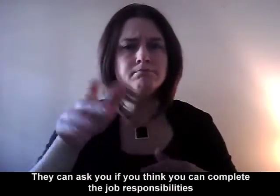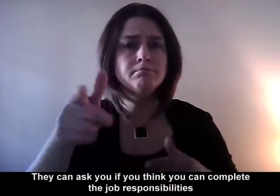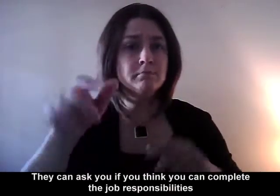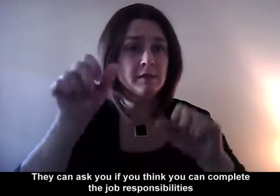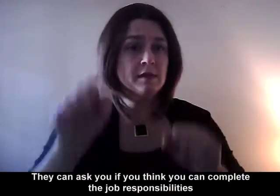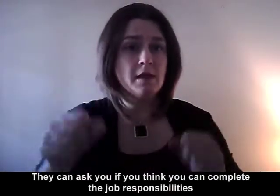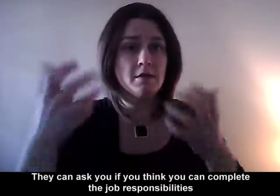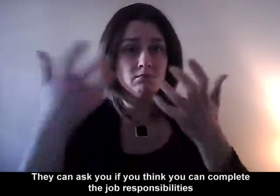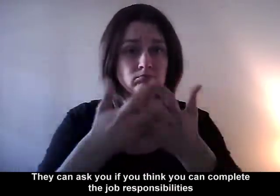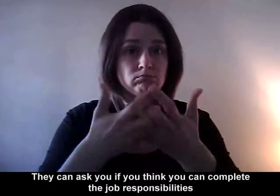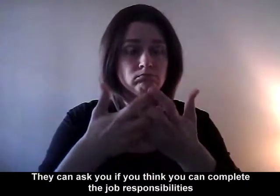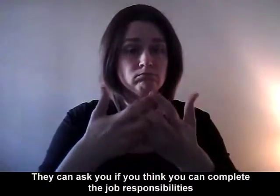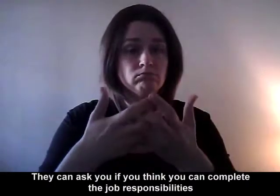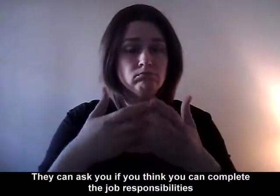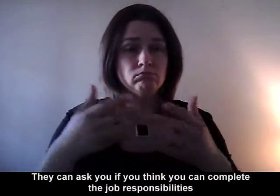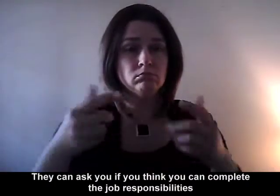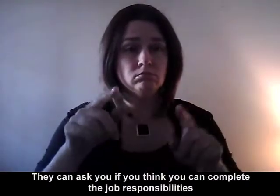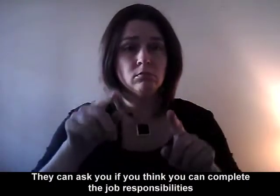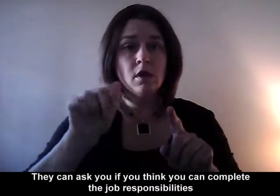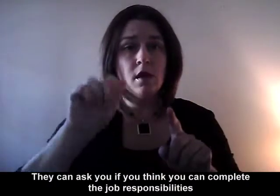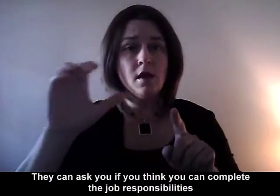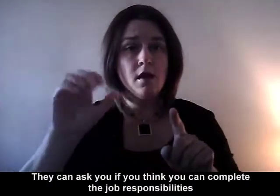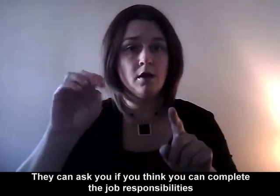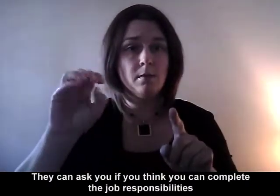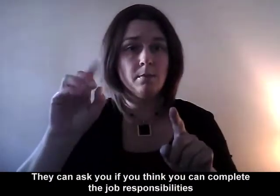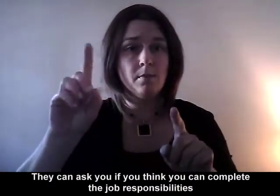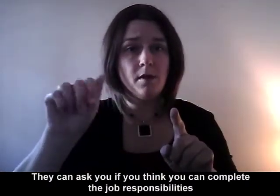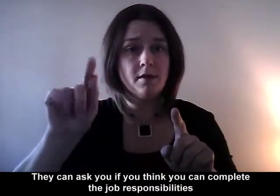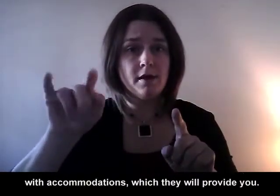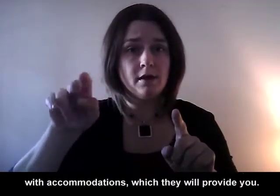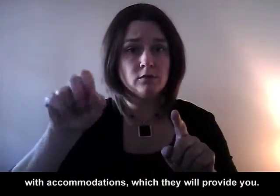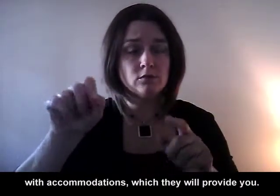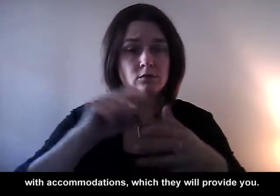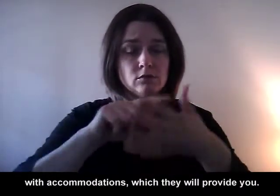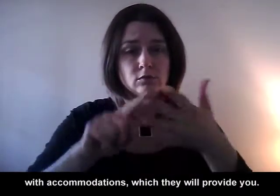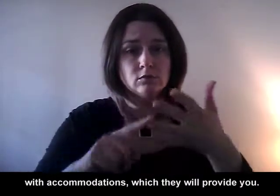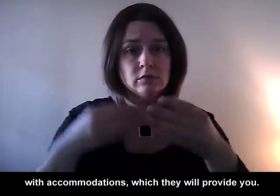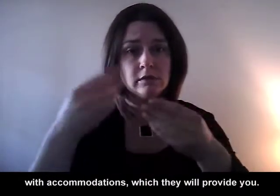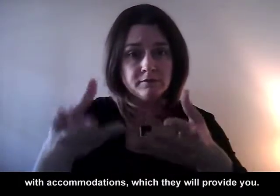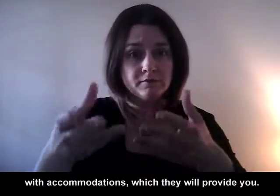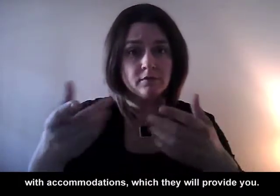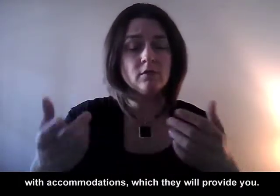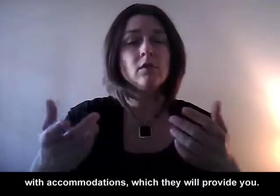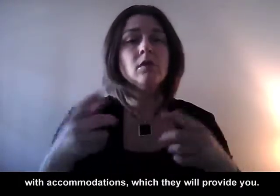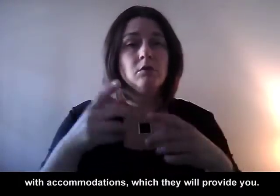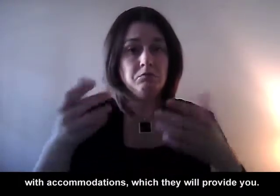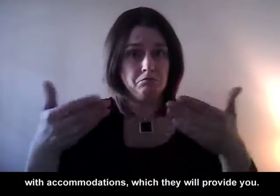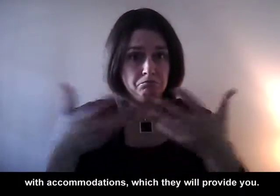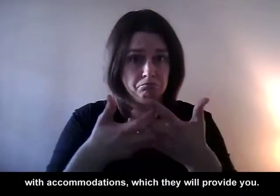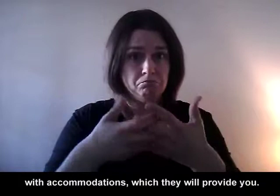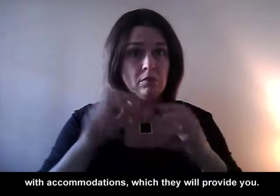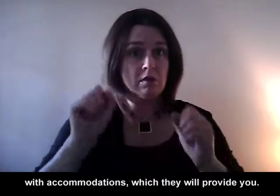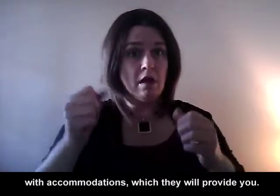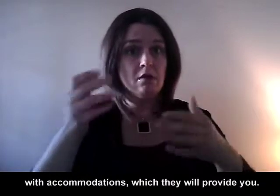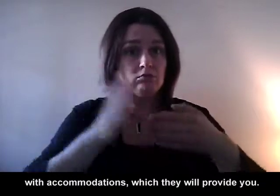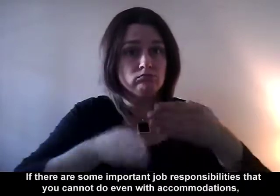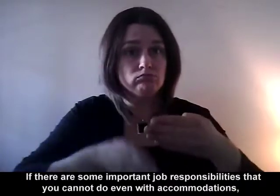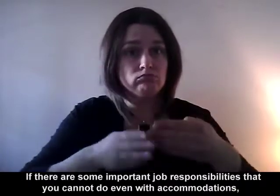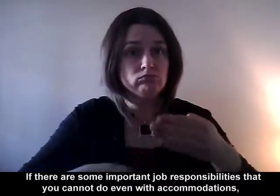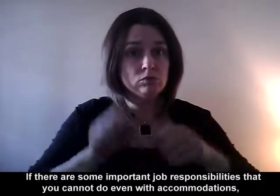They can ask you if you think you can complete the job responsibilities with accommodations which they will provide you. If